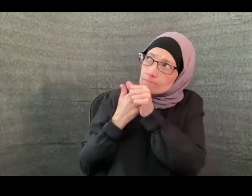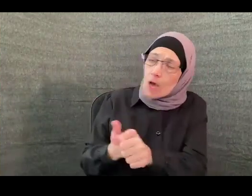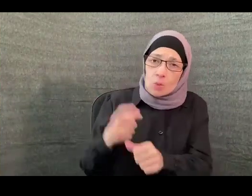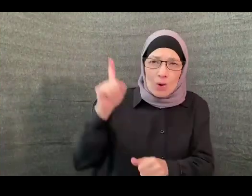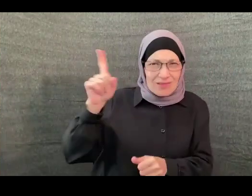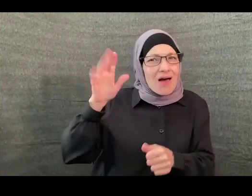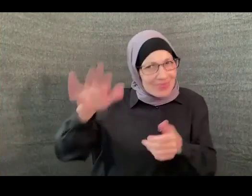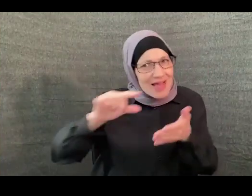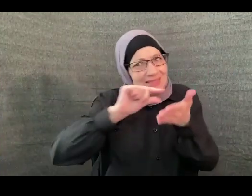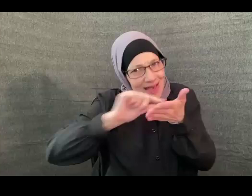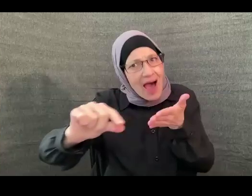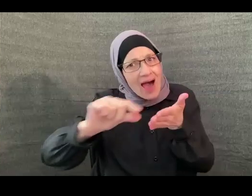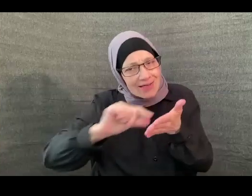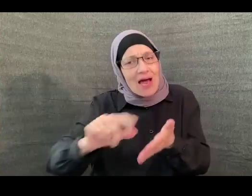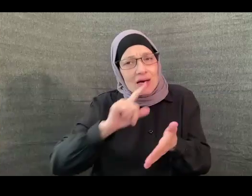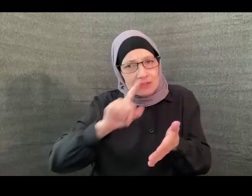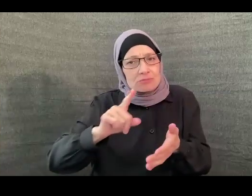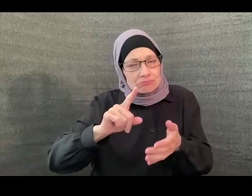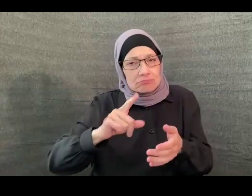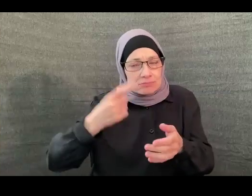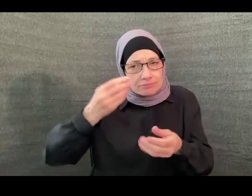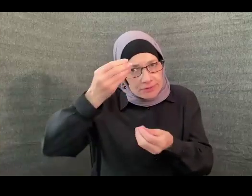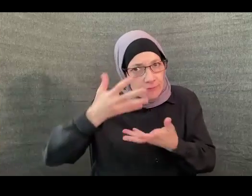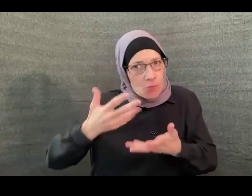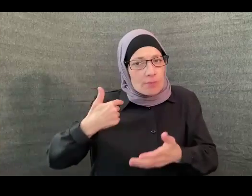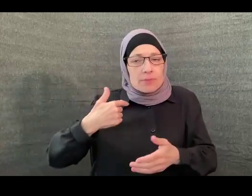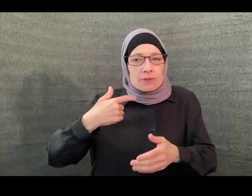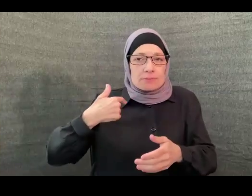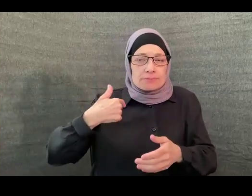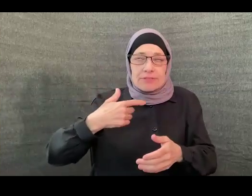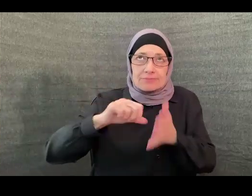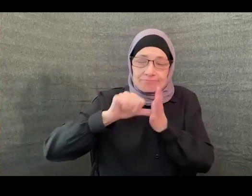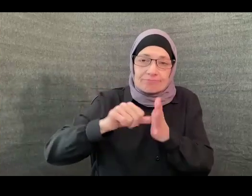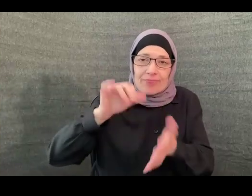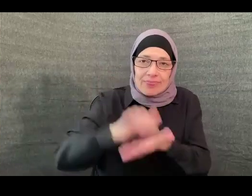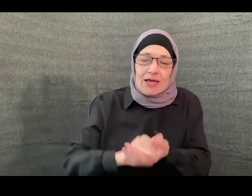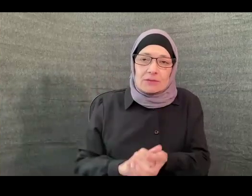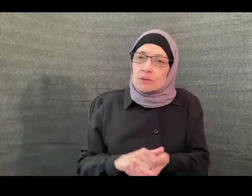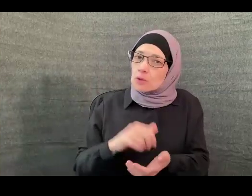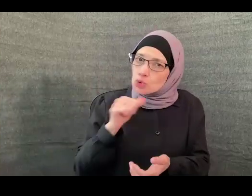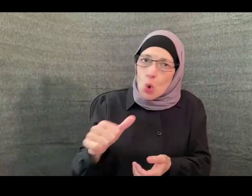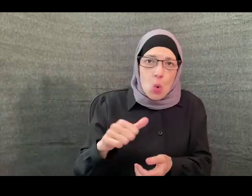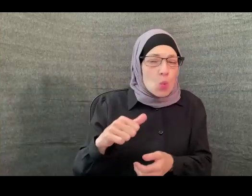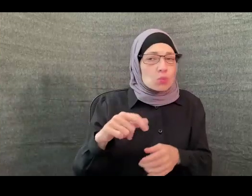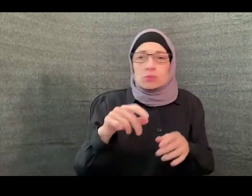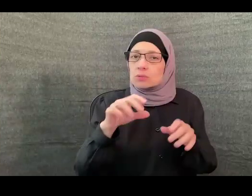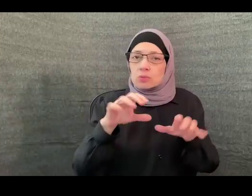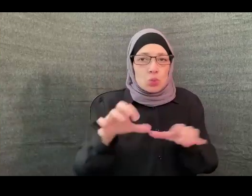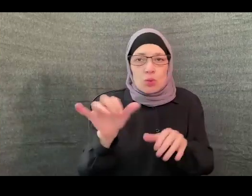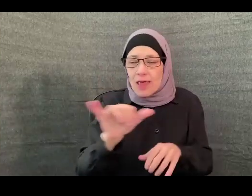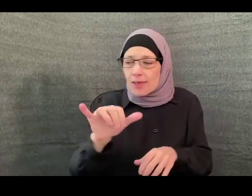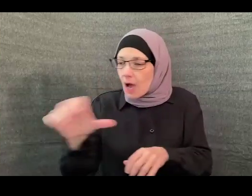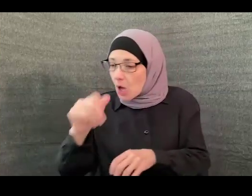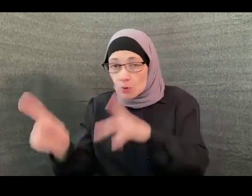So don't you be like those who forgot Allah. And as I explained, forgot here